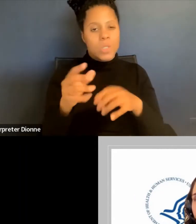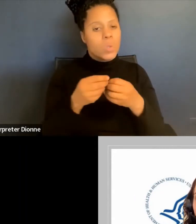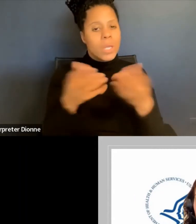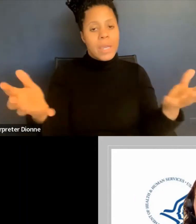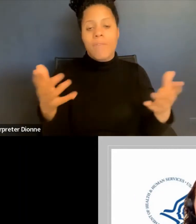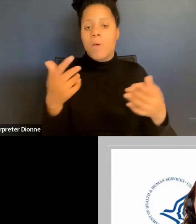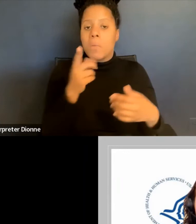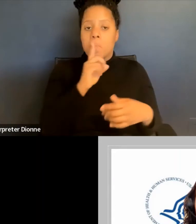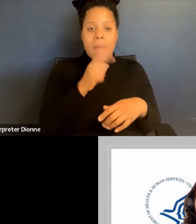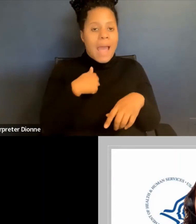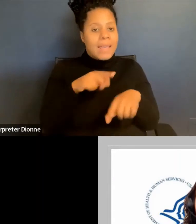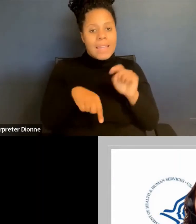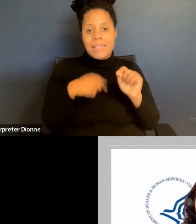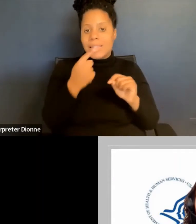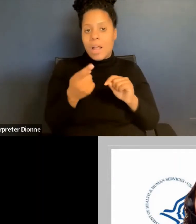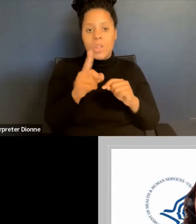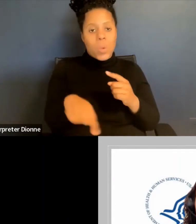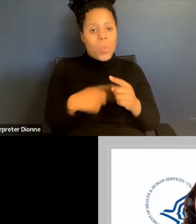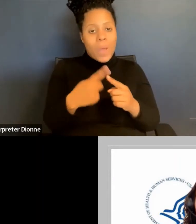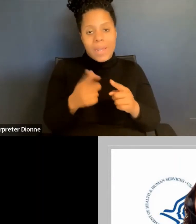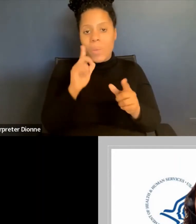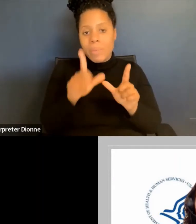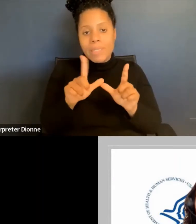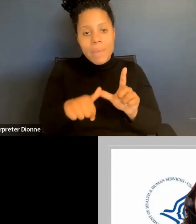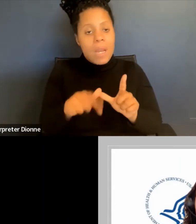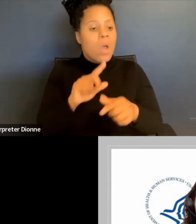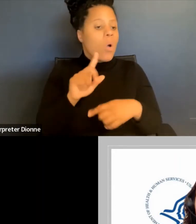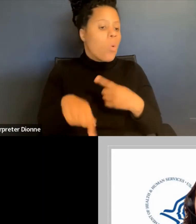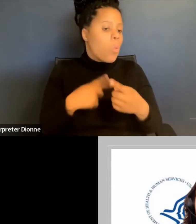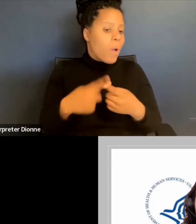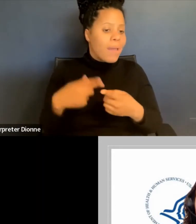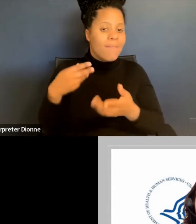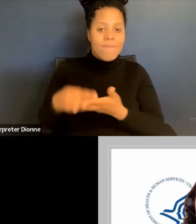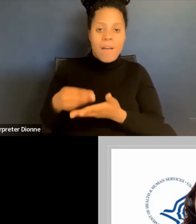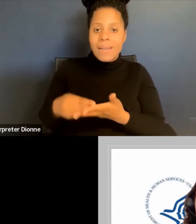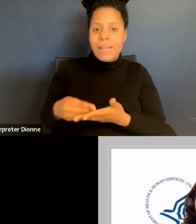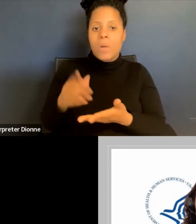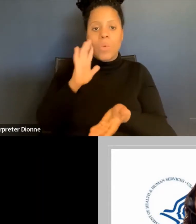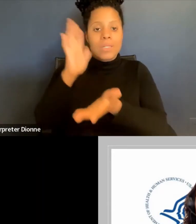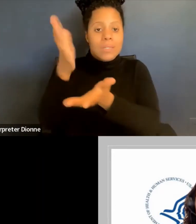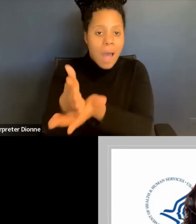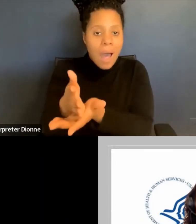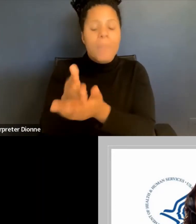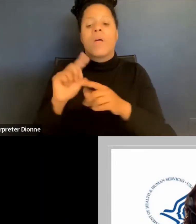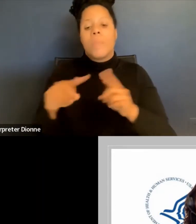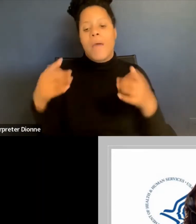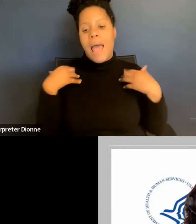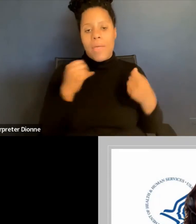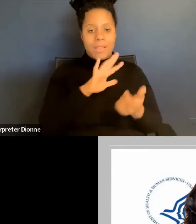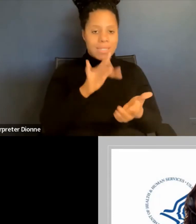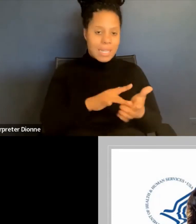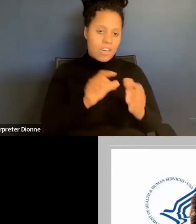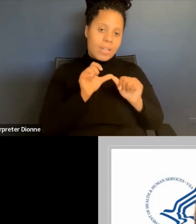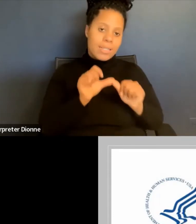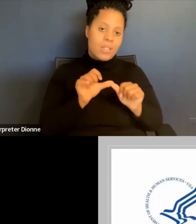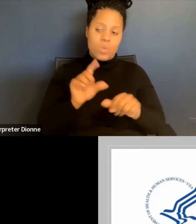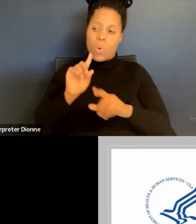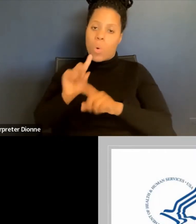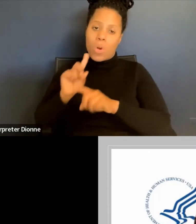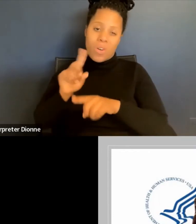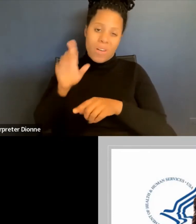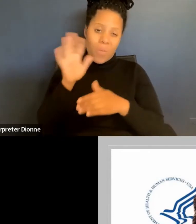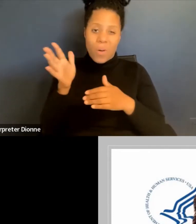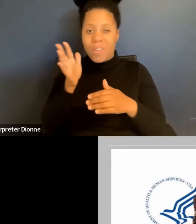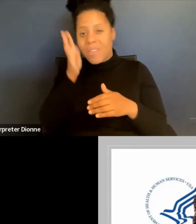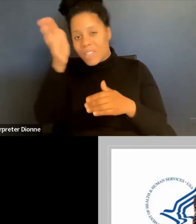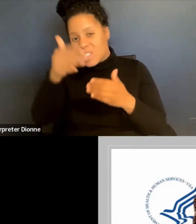long they will last and how long that funding will continue to be available. But health centers continue to order, for the foreseeable future, and it